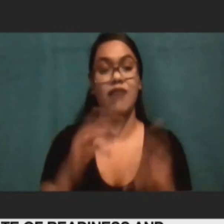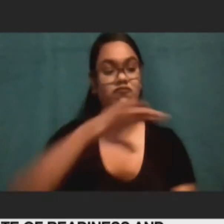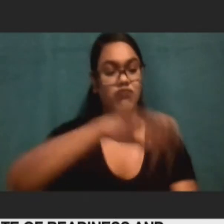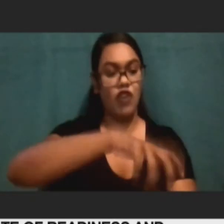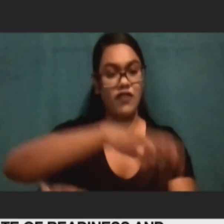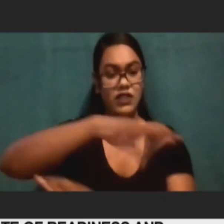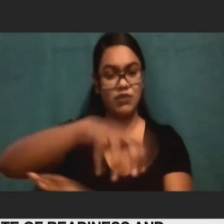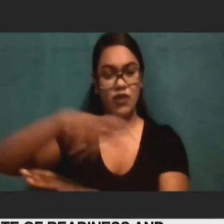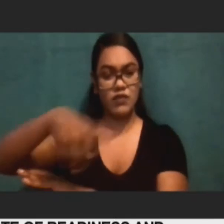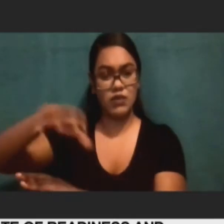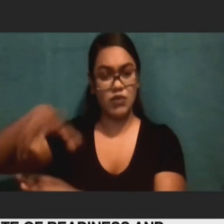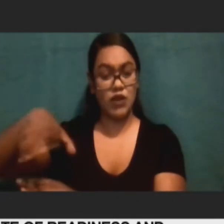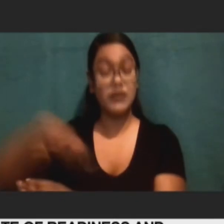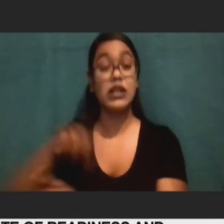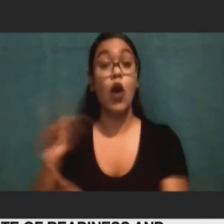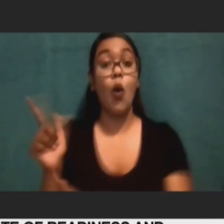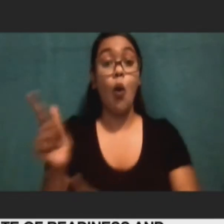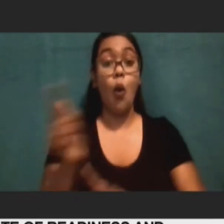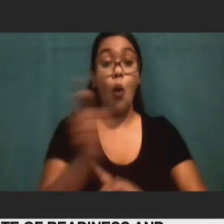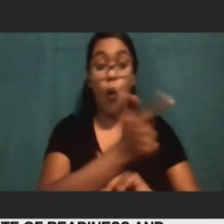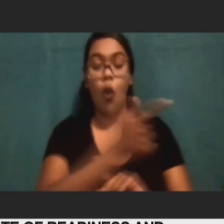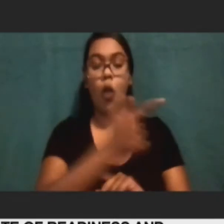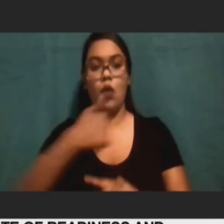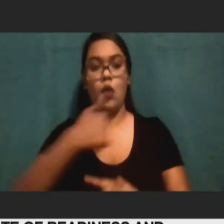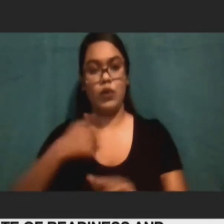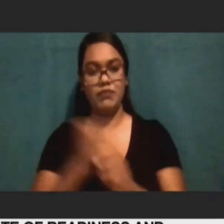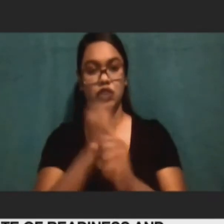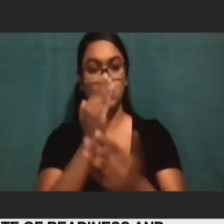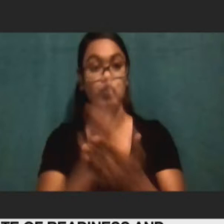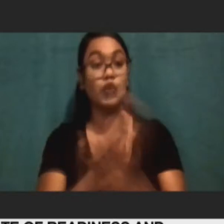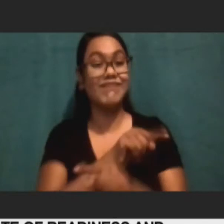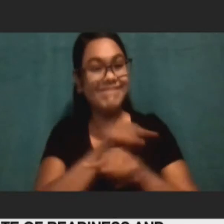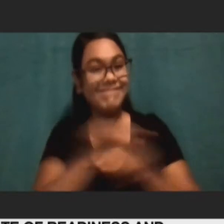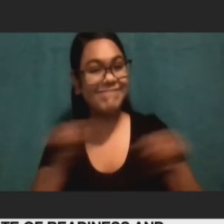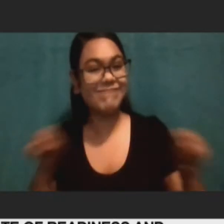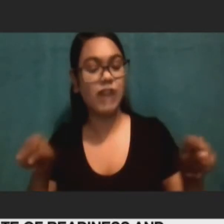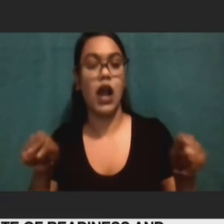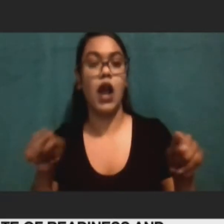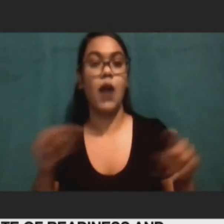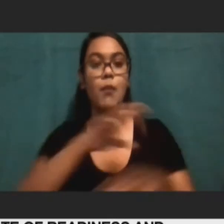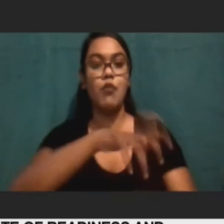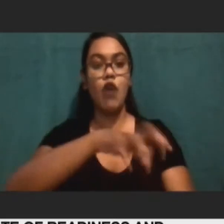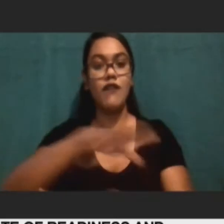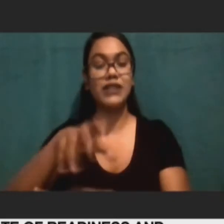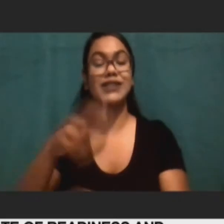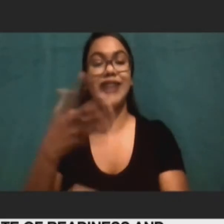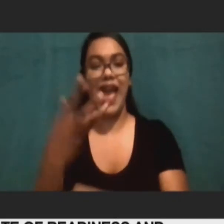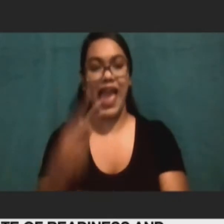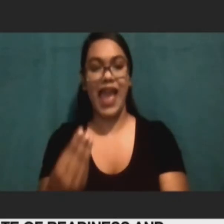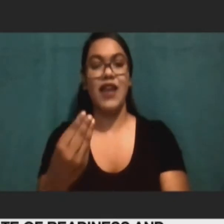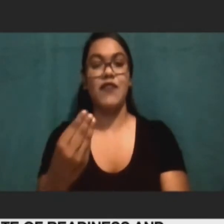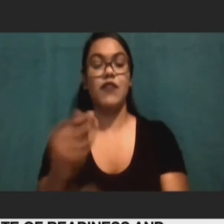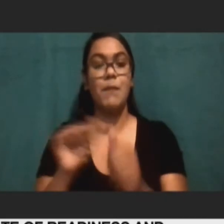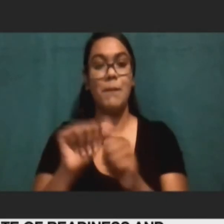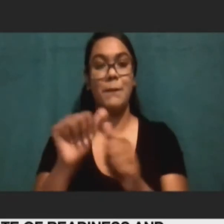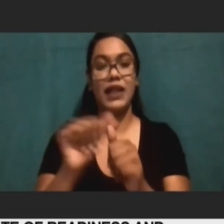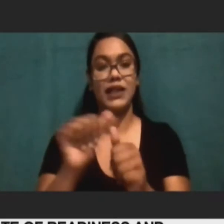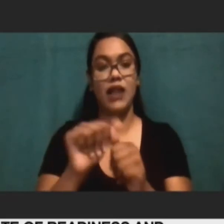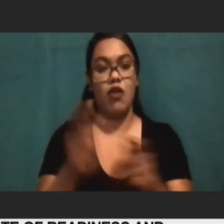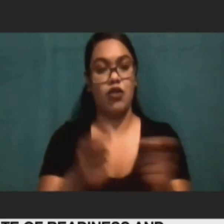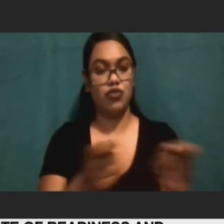Anglo Ashanti, as to the occupation of those facilities. So we have bed capacity. We